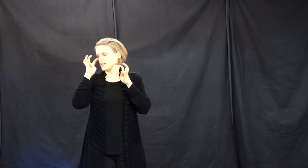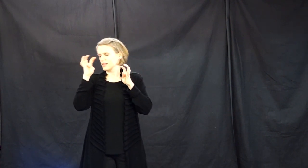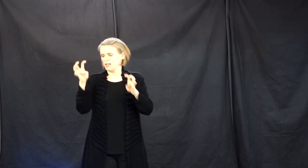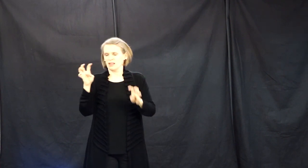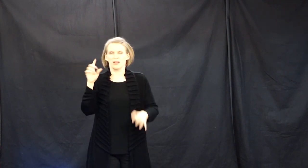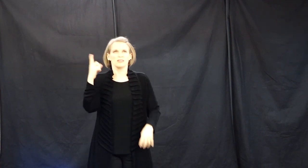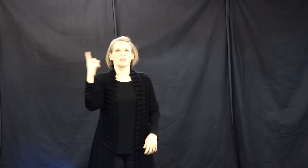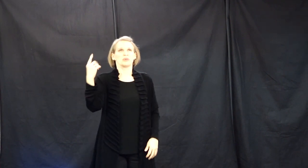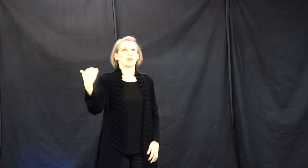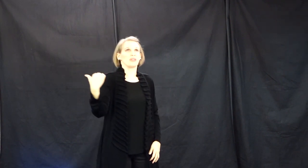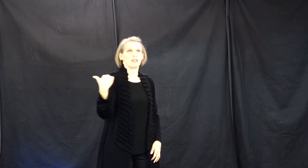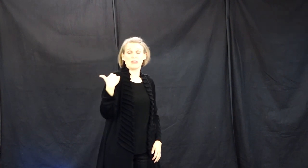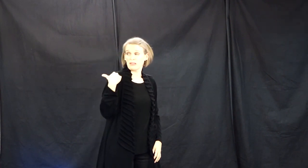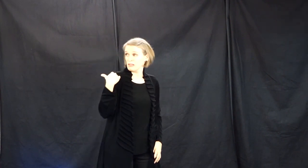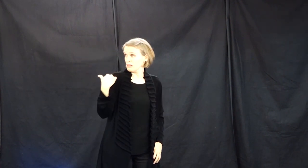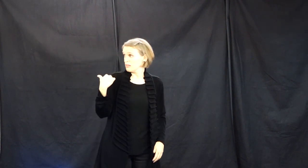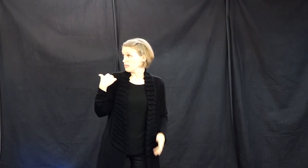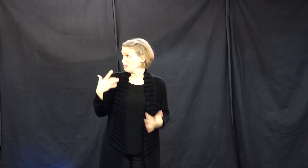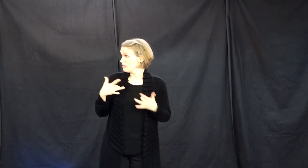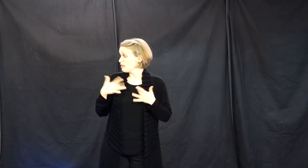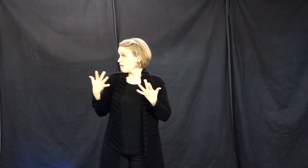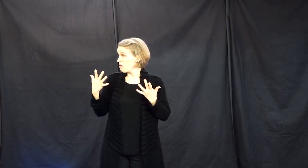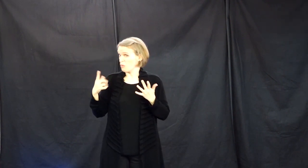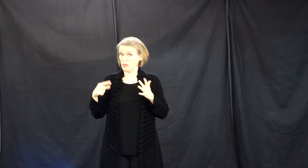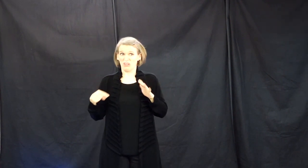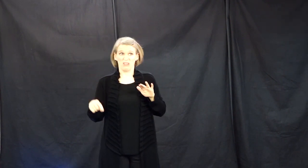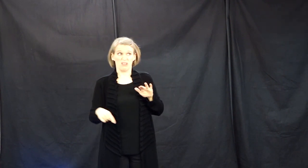Somebody tells me you'd better hide.